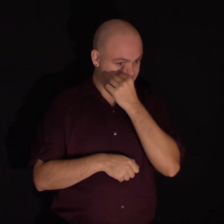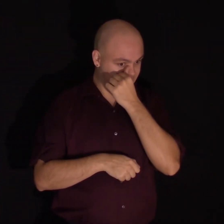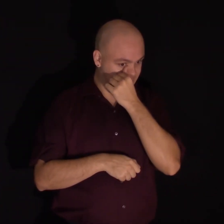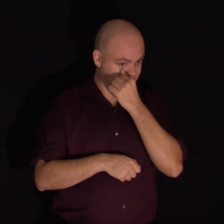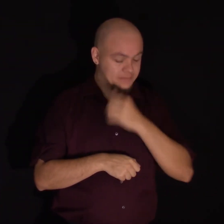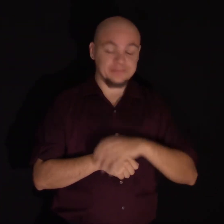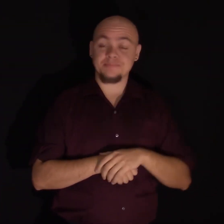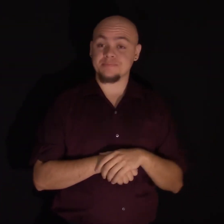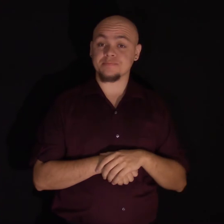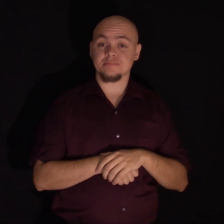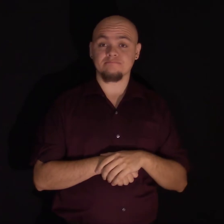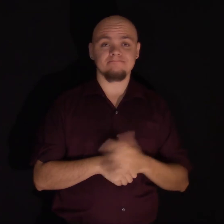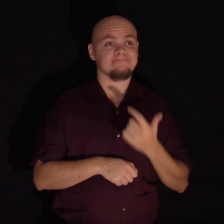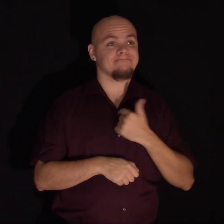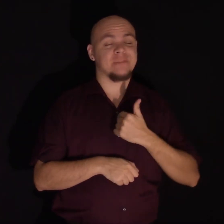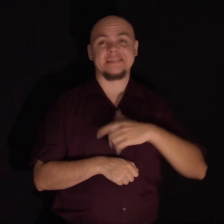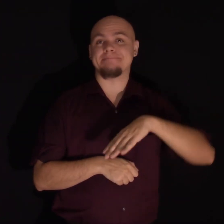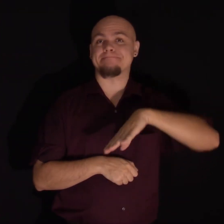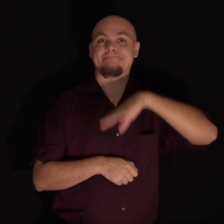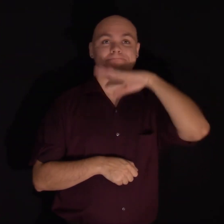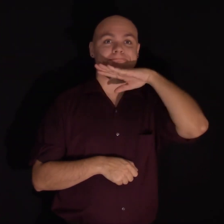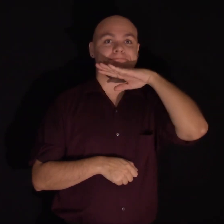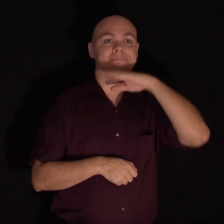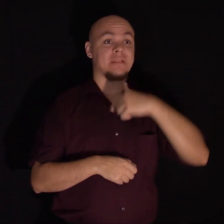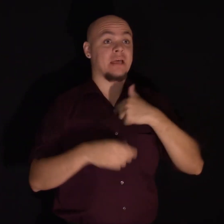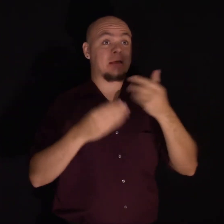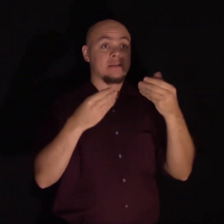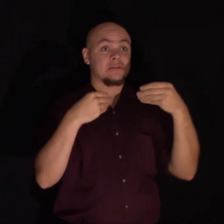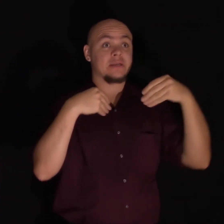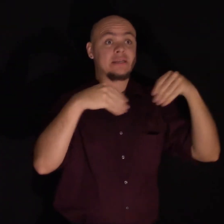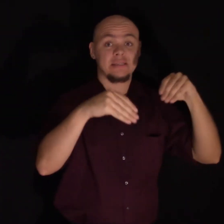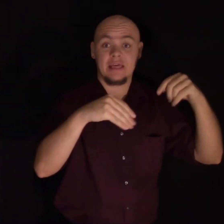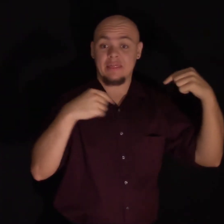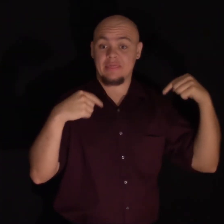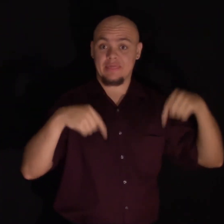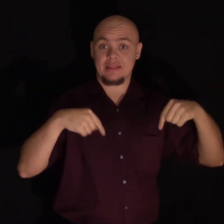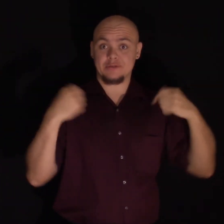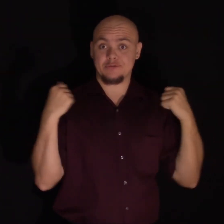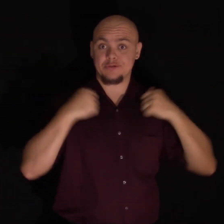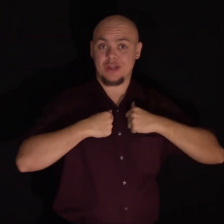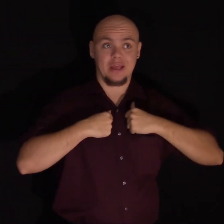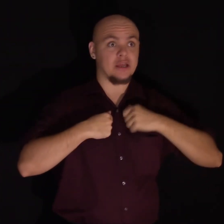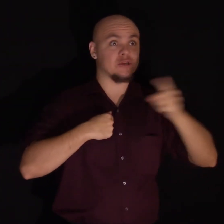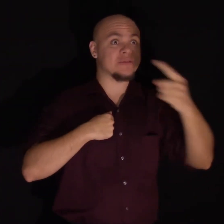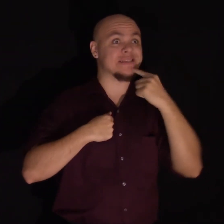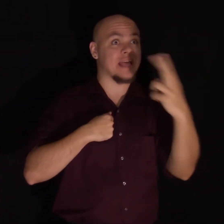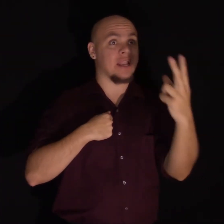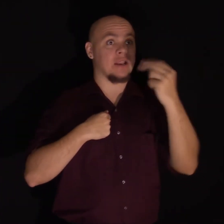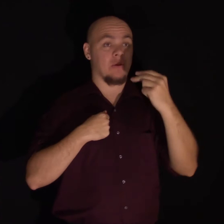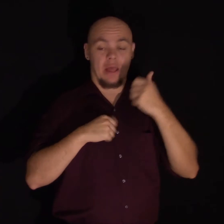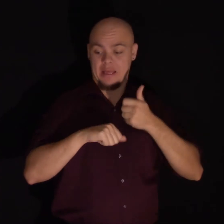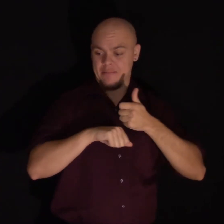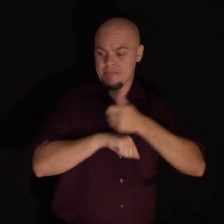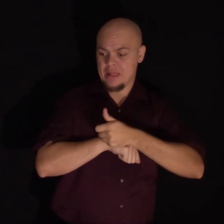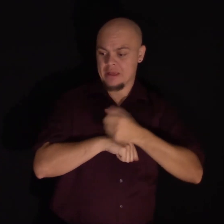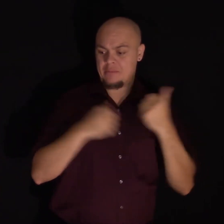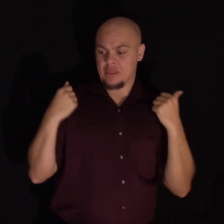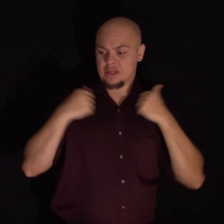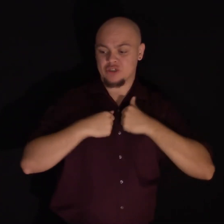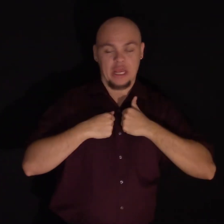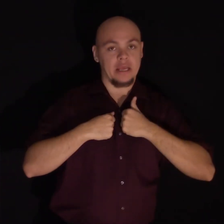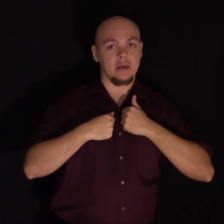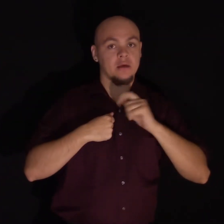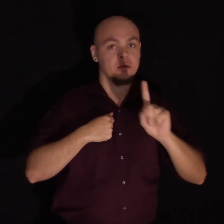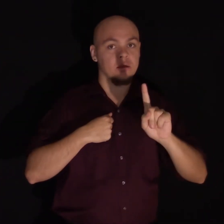So I got fed up. I mean, look, if I was trying to sell you this jumper and you said no, I could blame the jumper. But